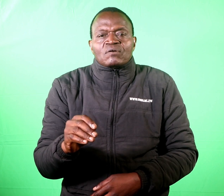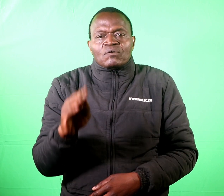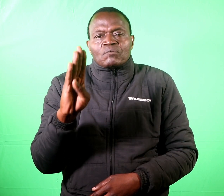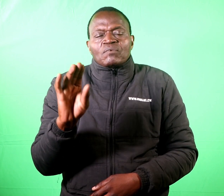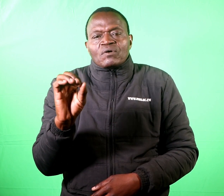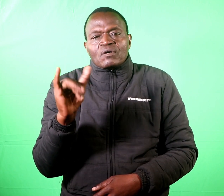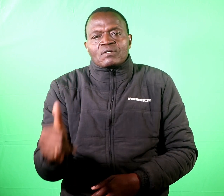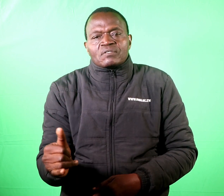2022